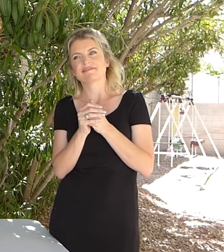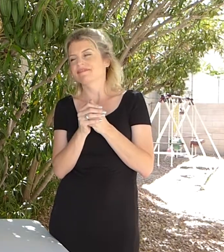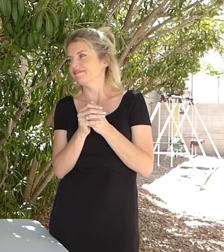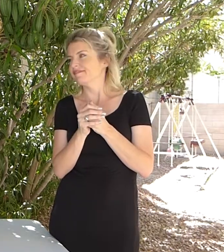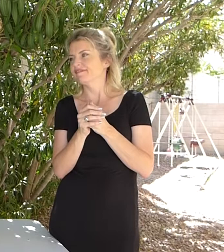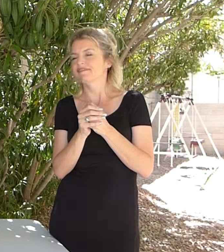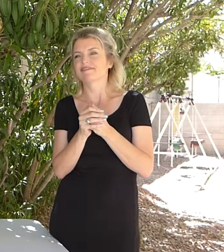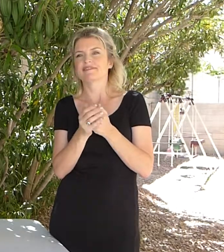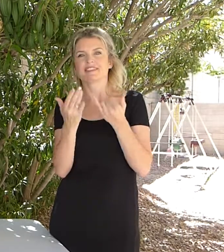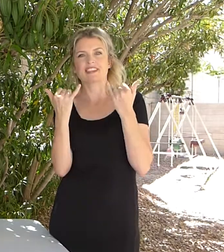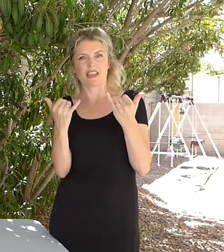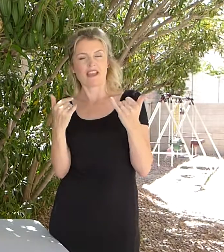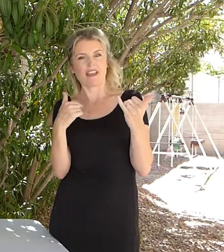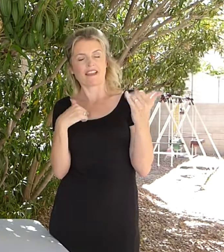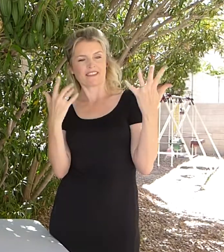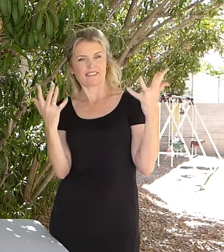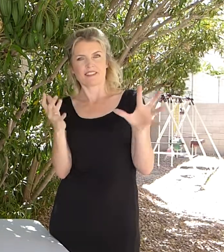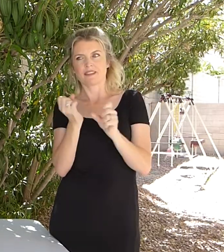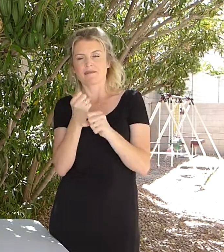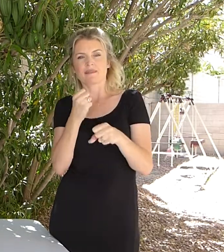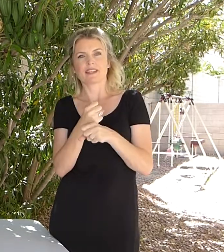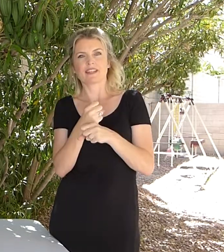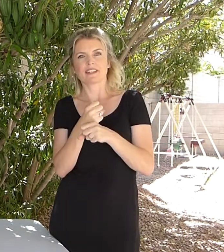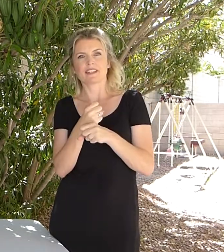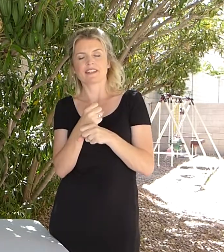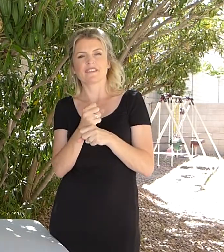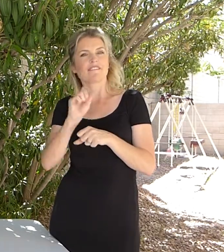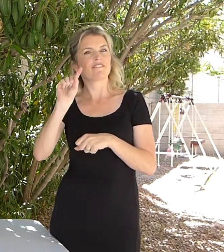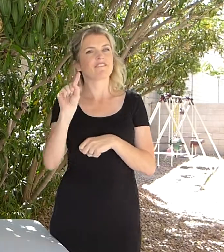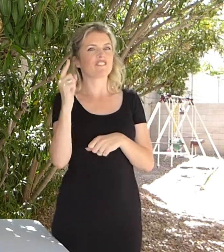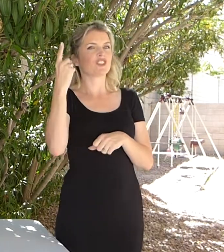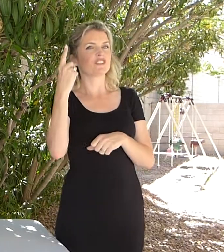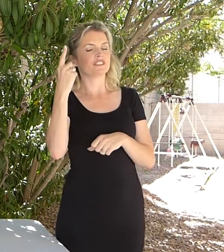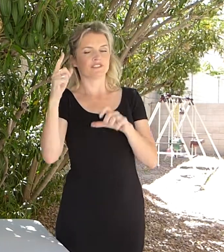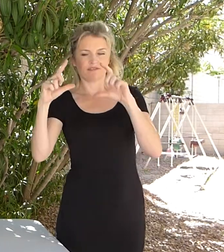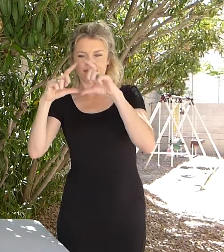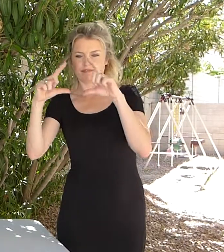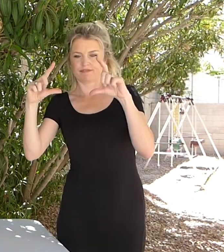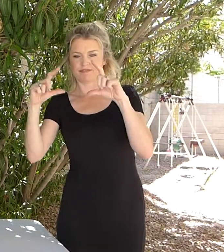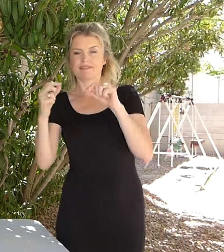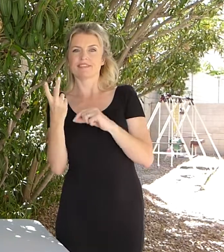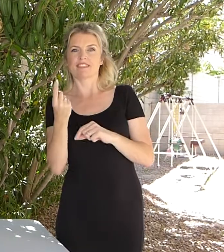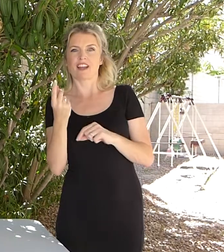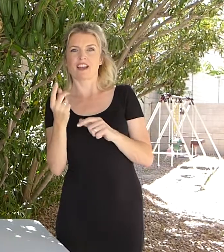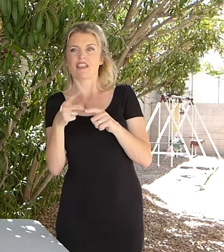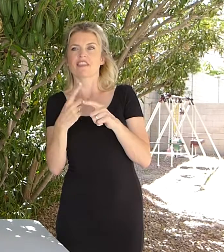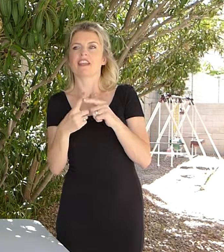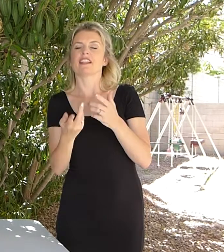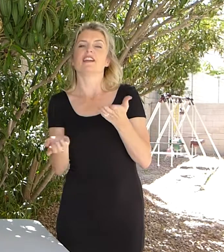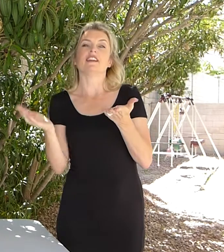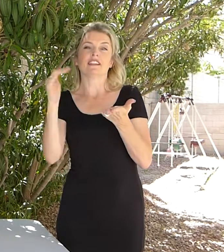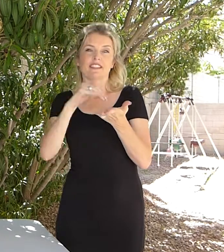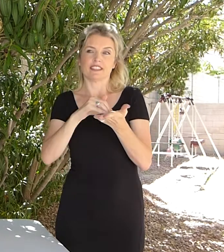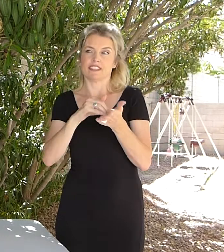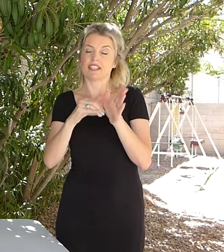Now, I've made the first little dog. And then I can turn it